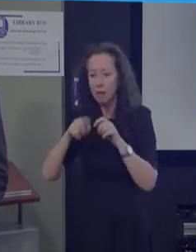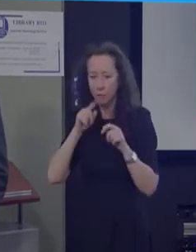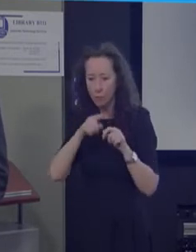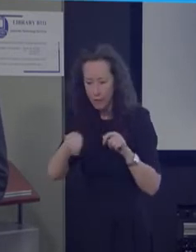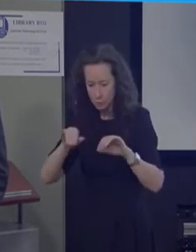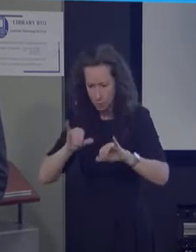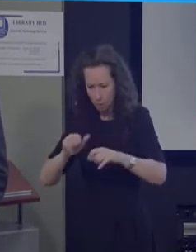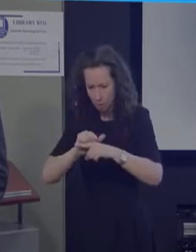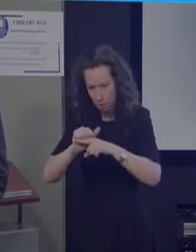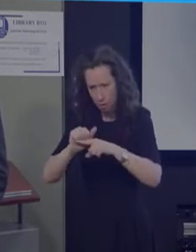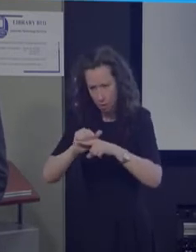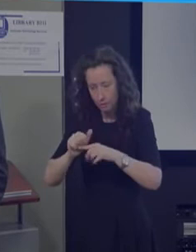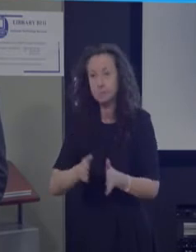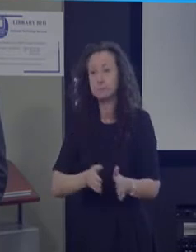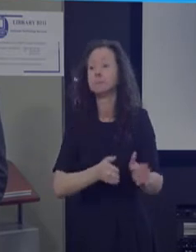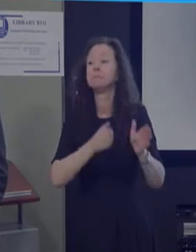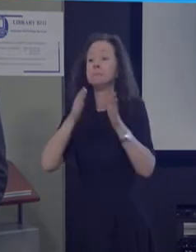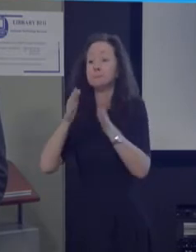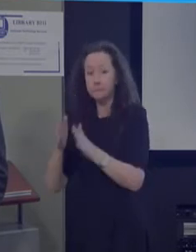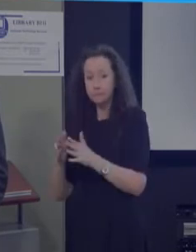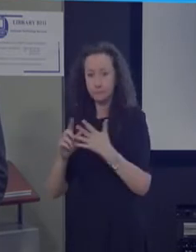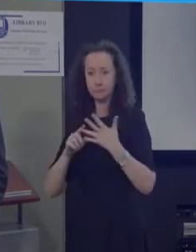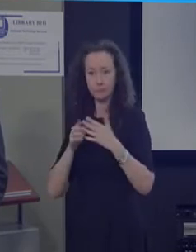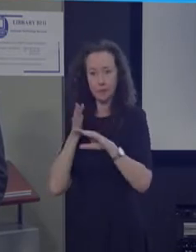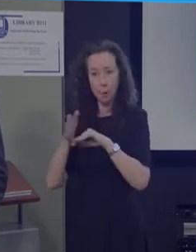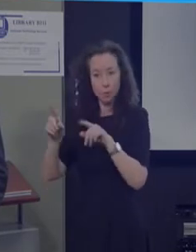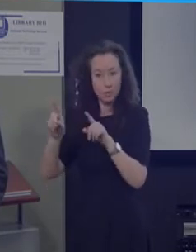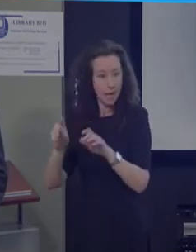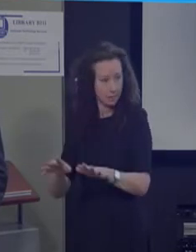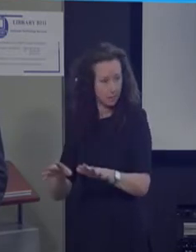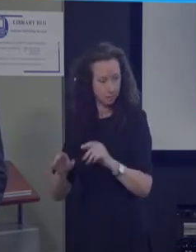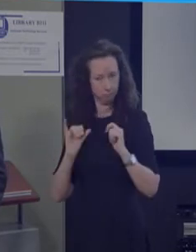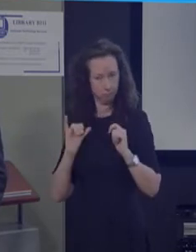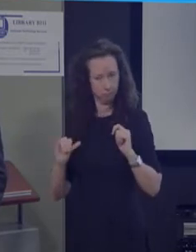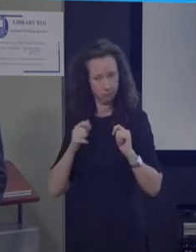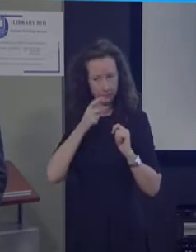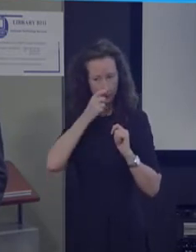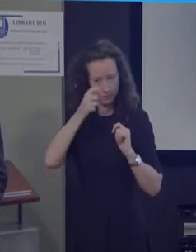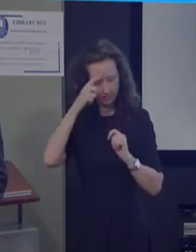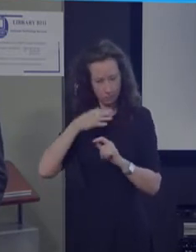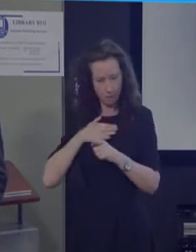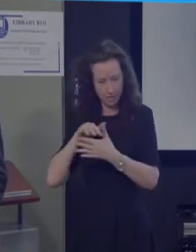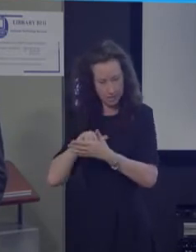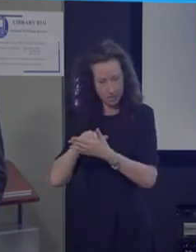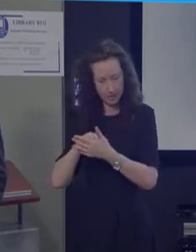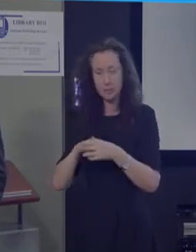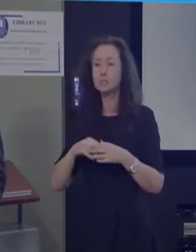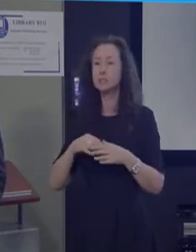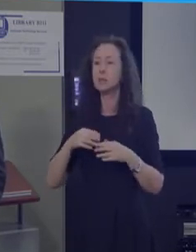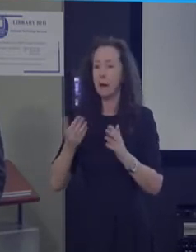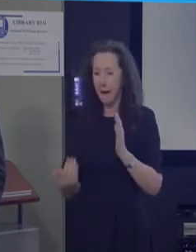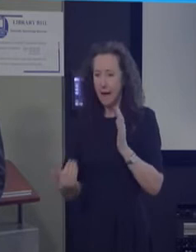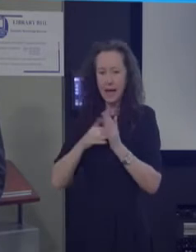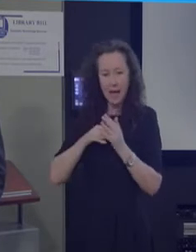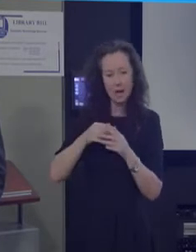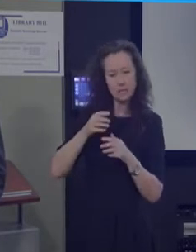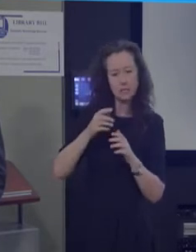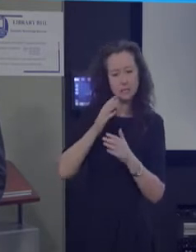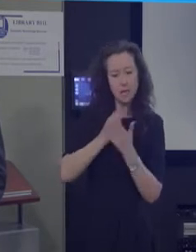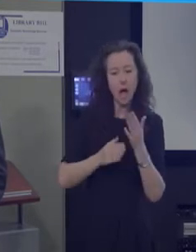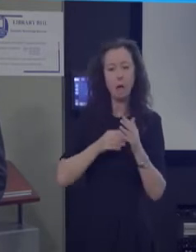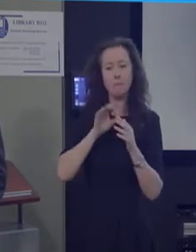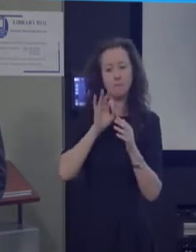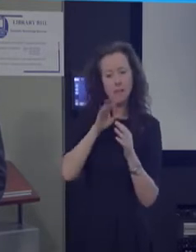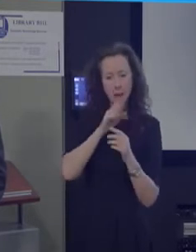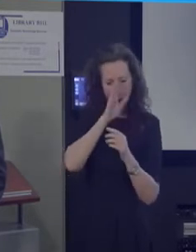comes in my study. Half the kids get explicit feedback of the kind I just told you. The other half get no explicit